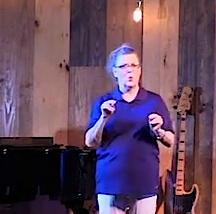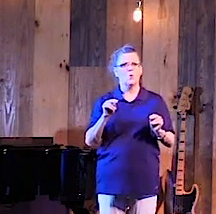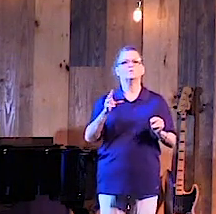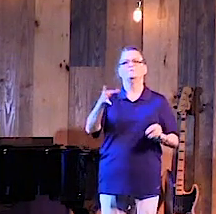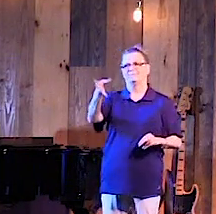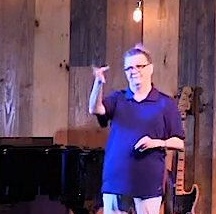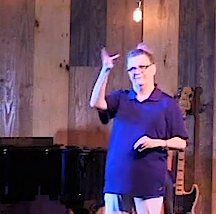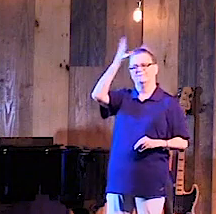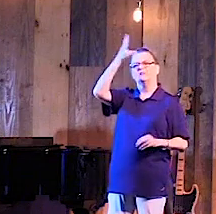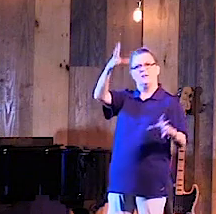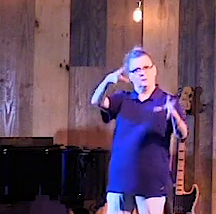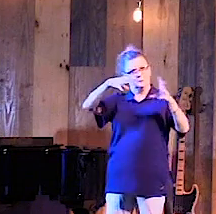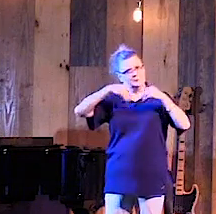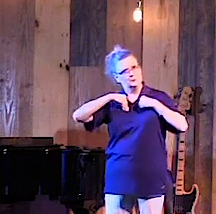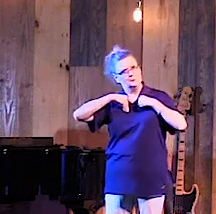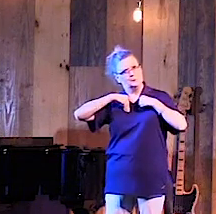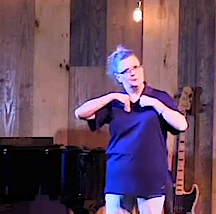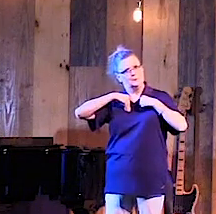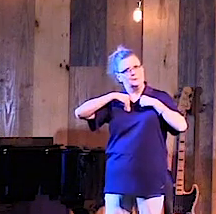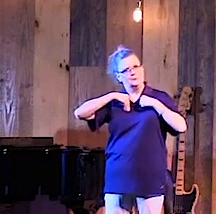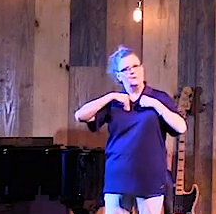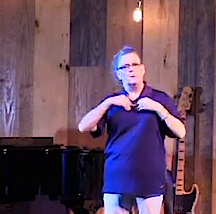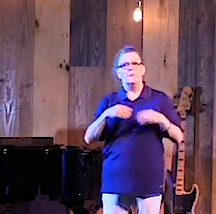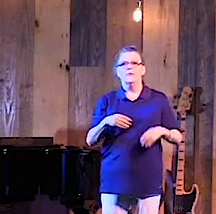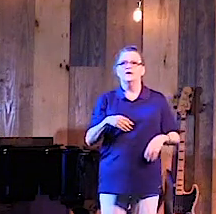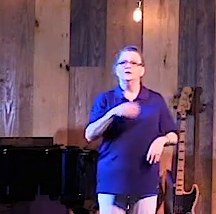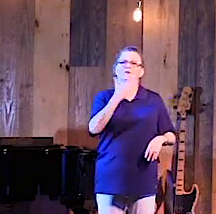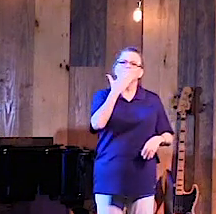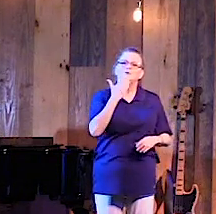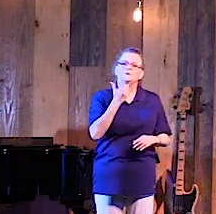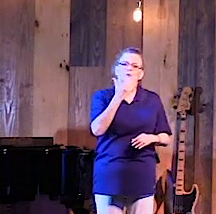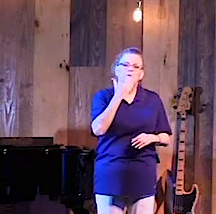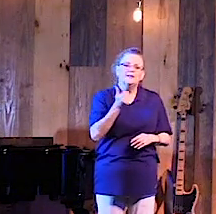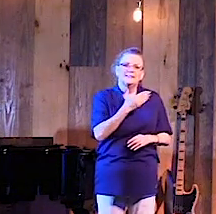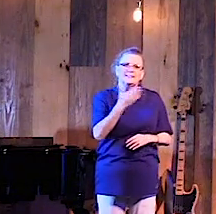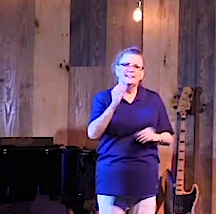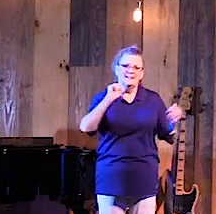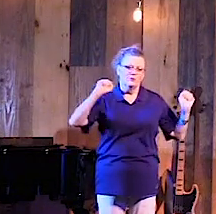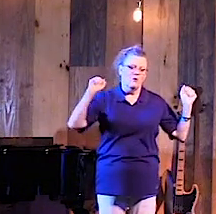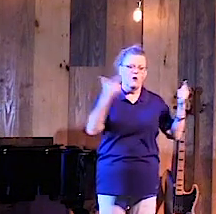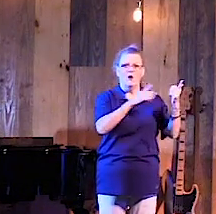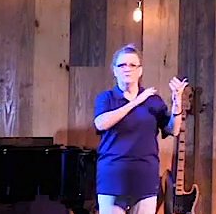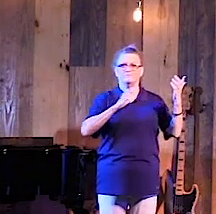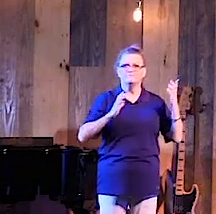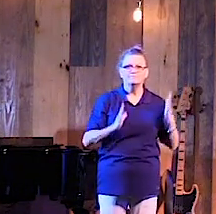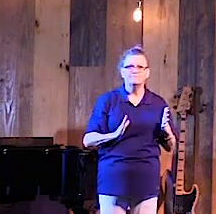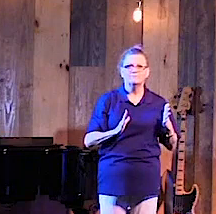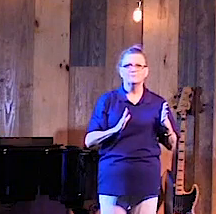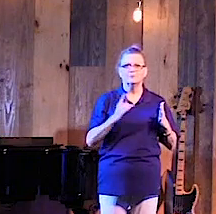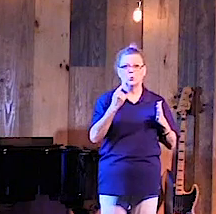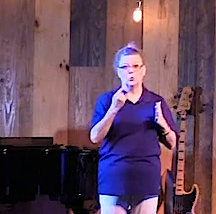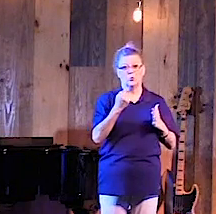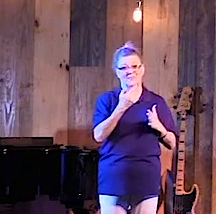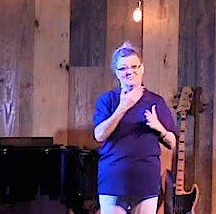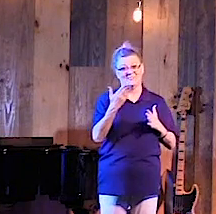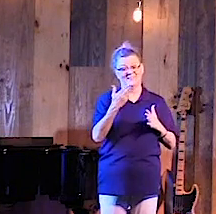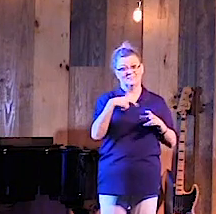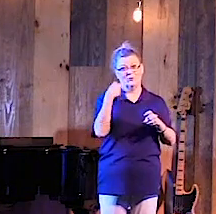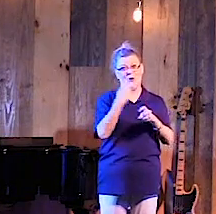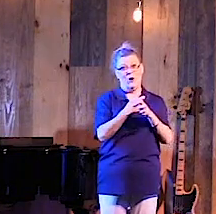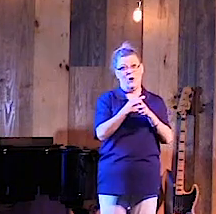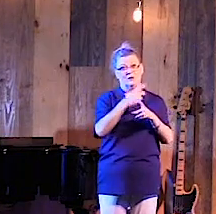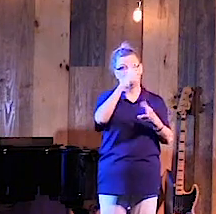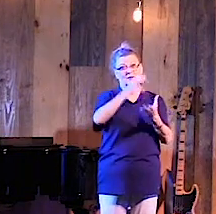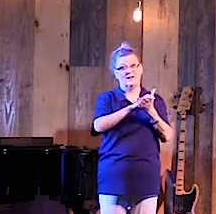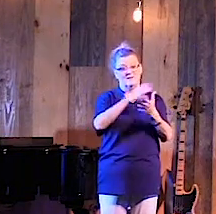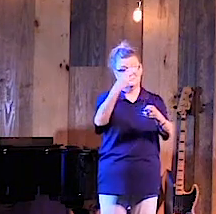You see, the sweetest, richest word in all of Christianity, the one people find the hardest to believe is that word